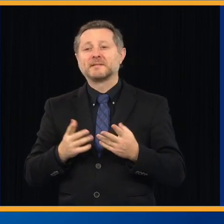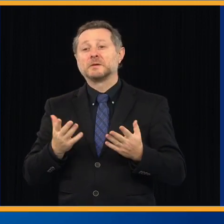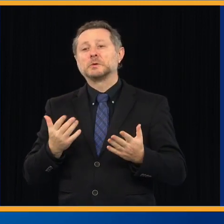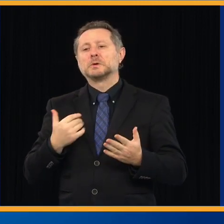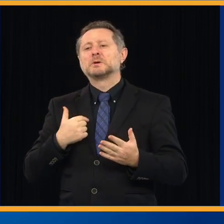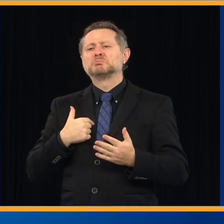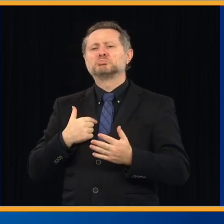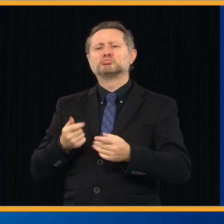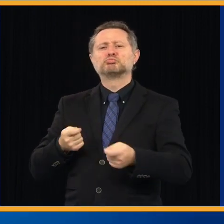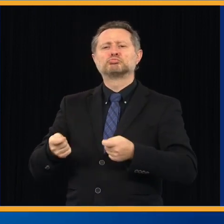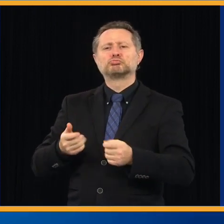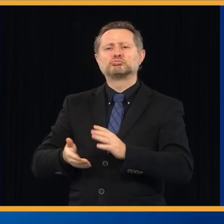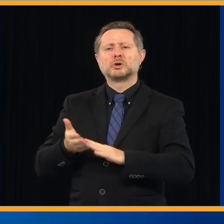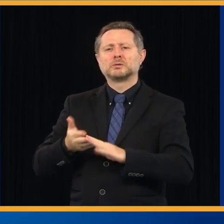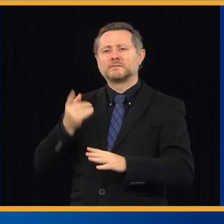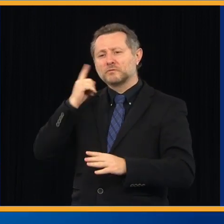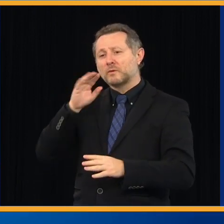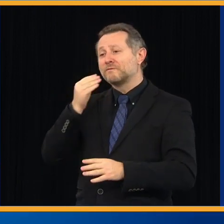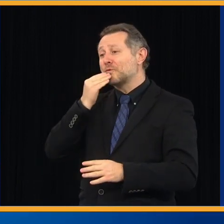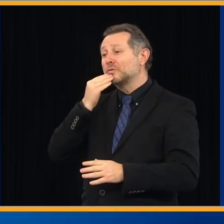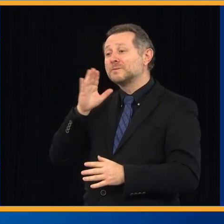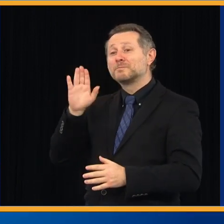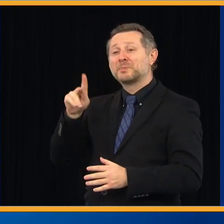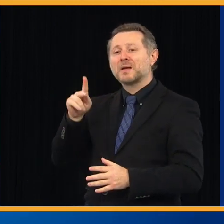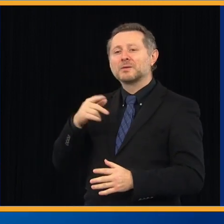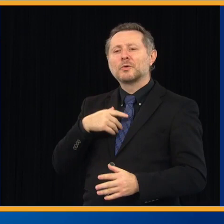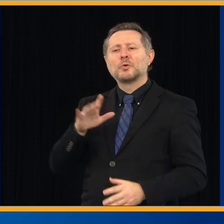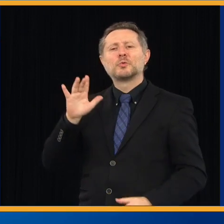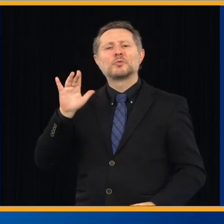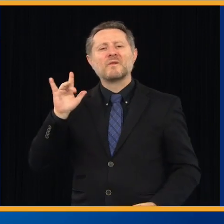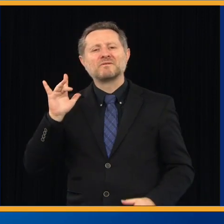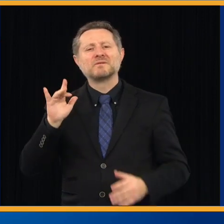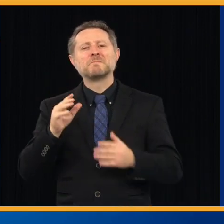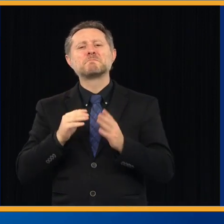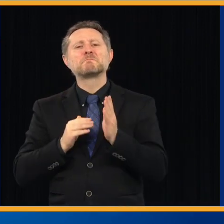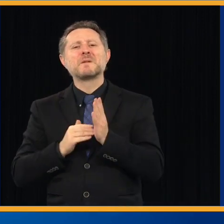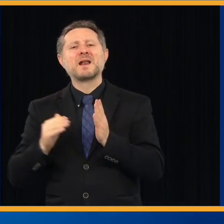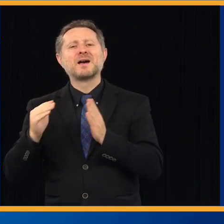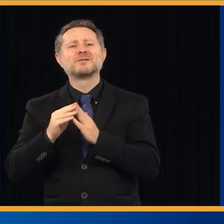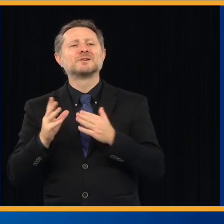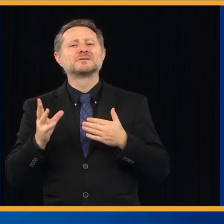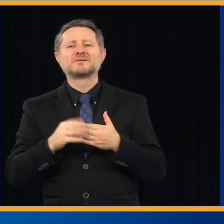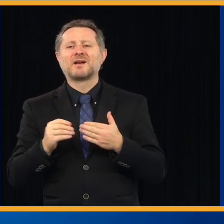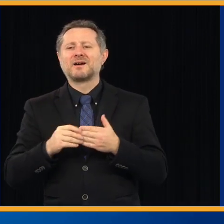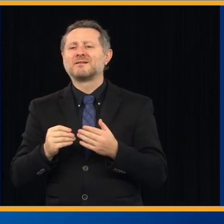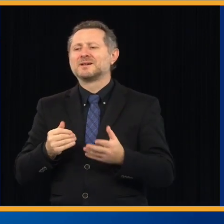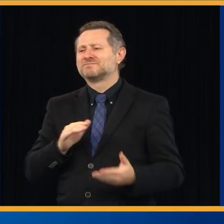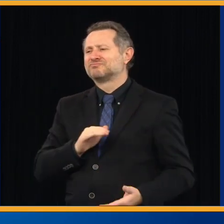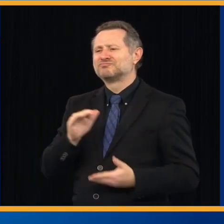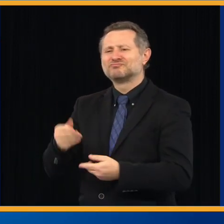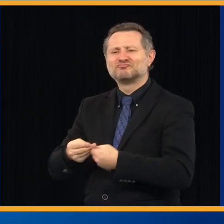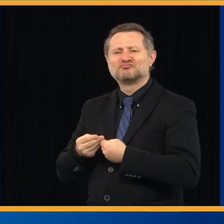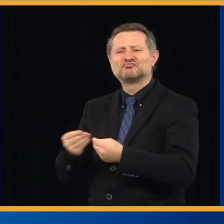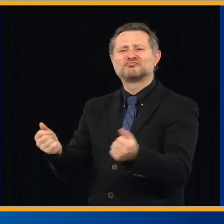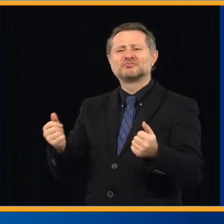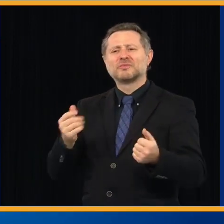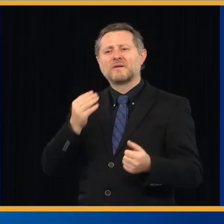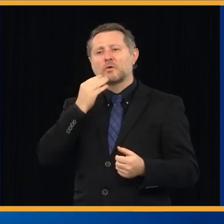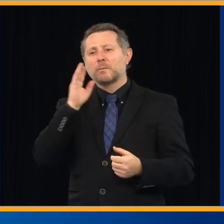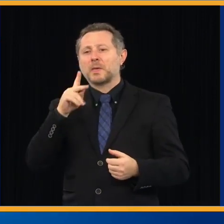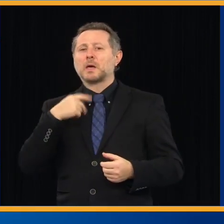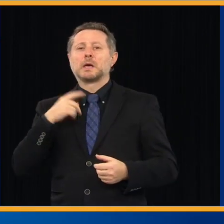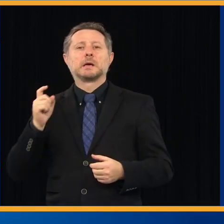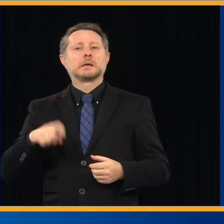banks. We just funded $25 million more in food banks. All the food banks will tell you that the demand is way, way up. And we